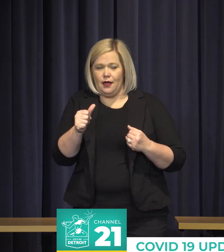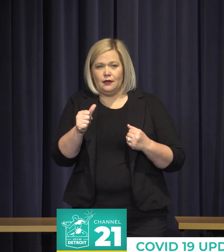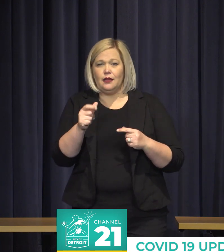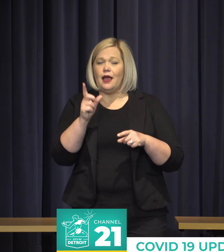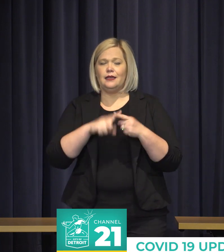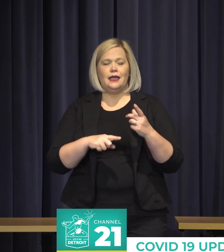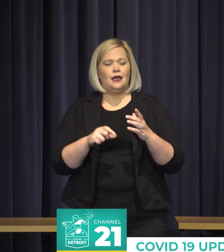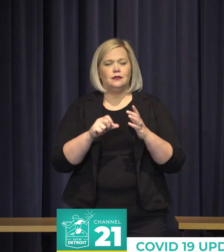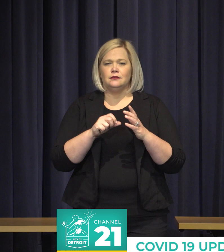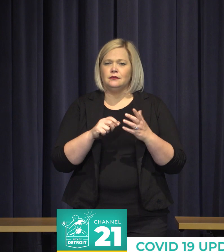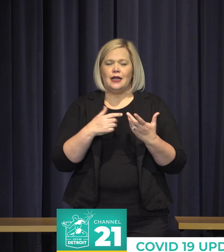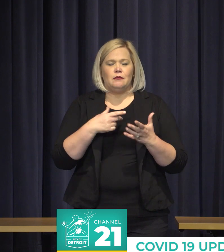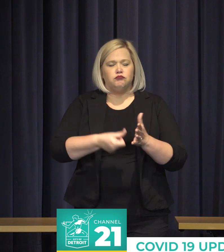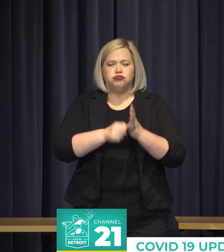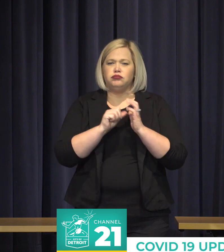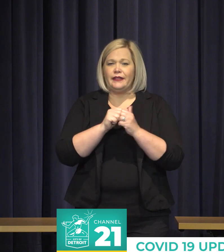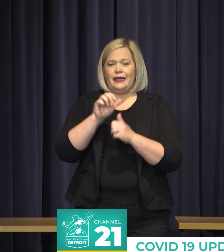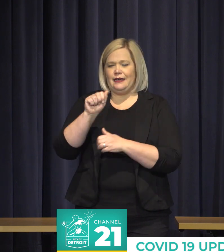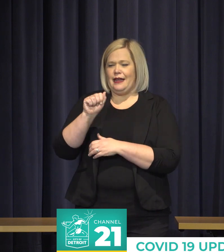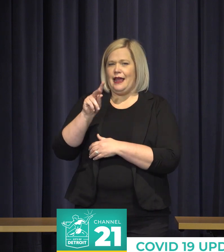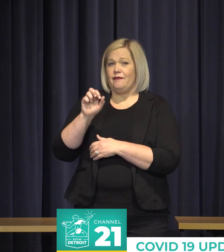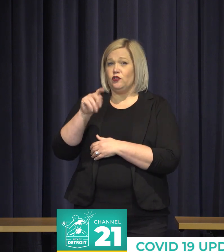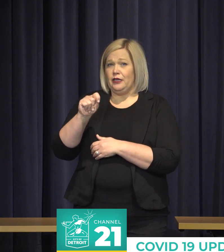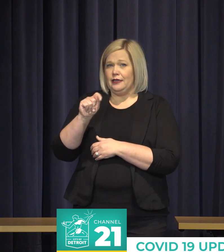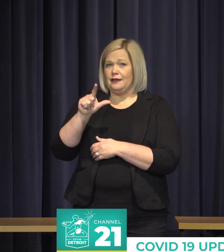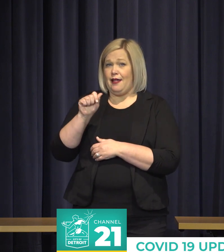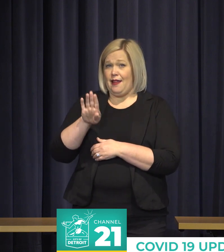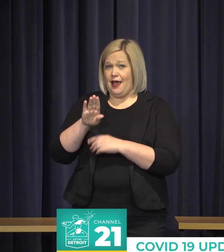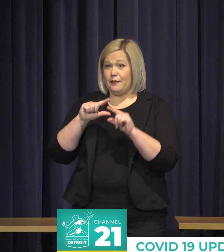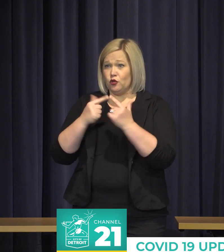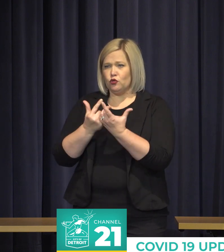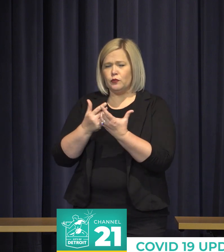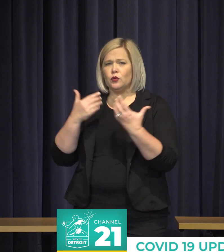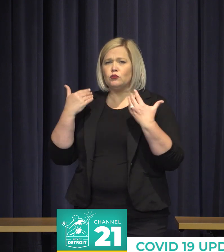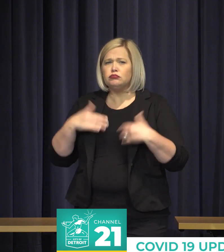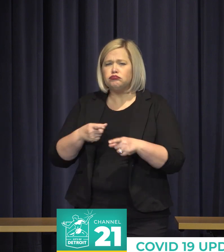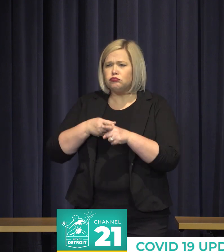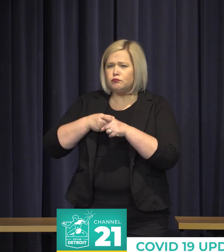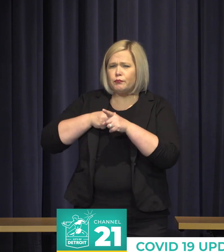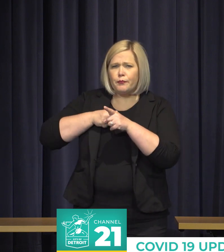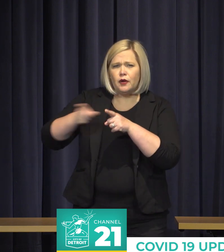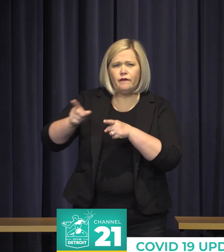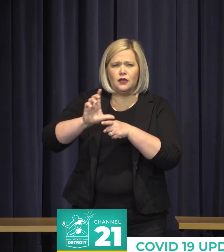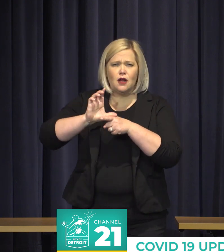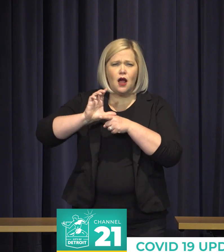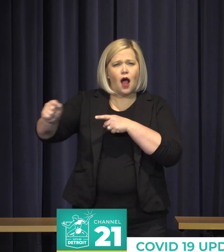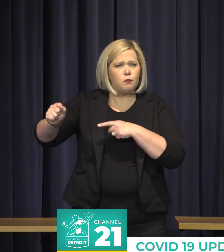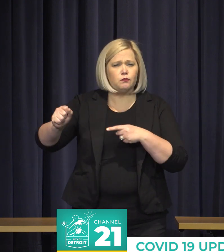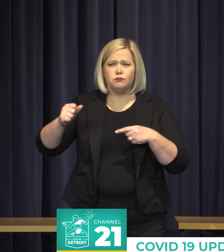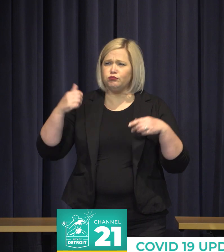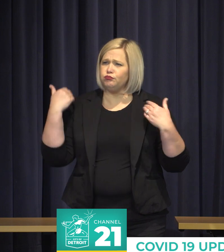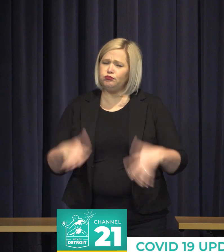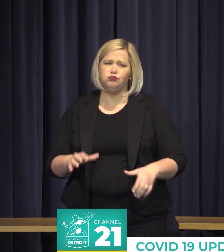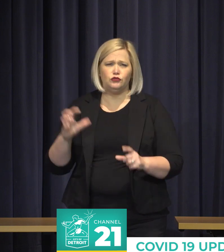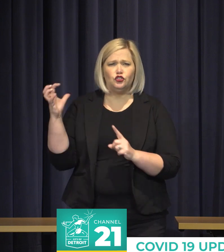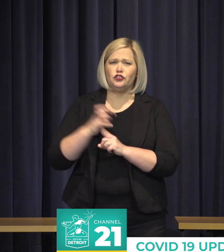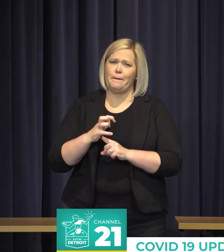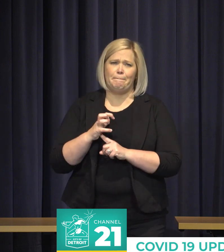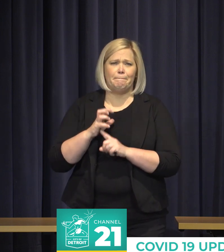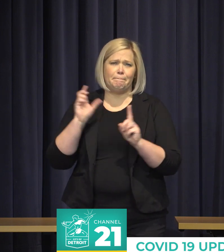This Abbott Laboratories group is about as professional an operation as I have ever